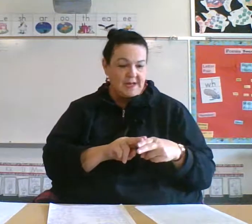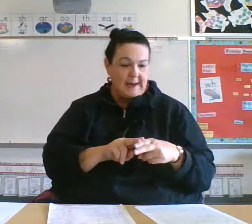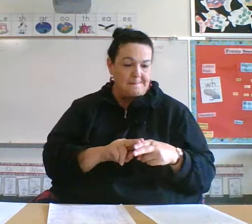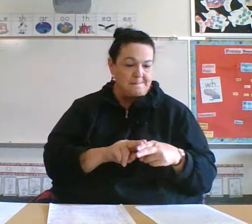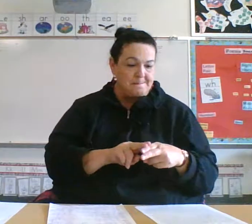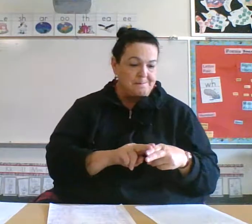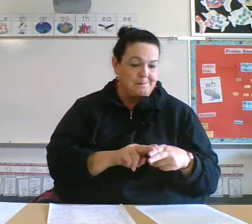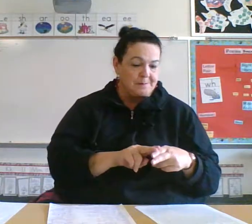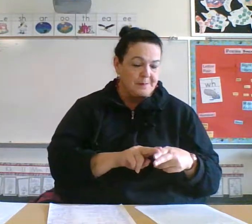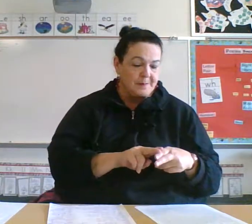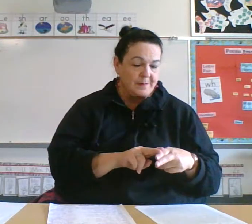okay.